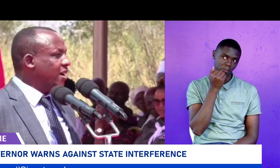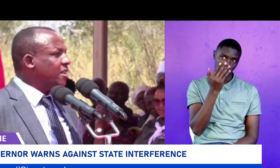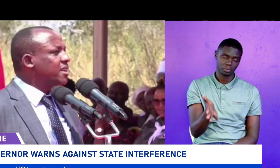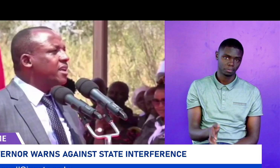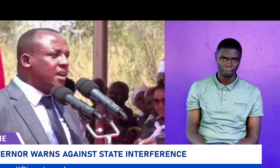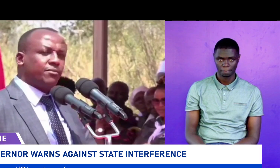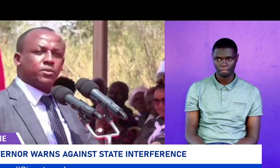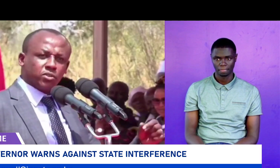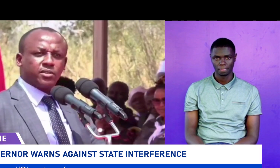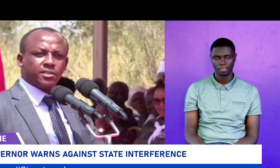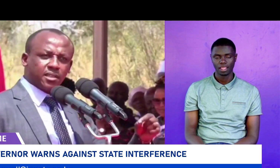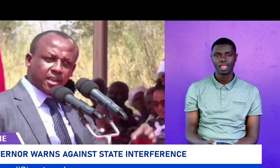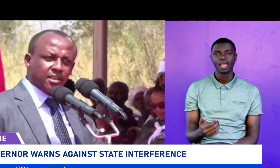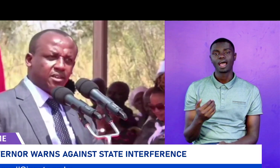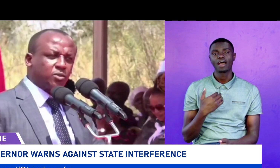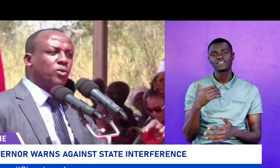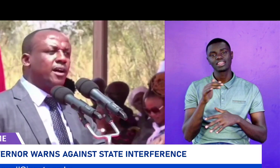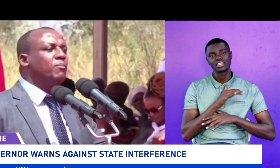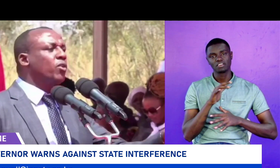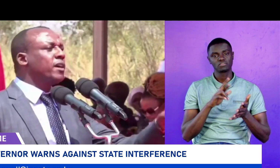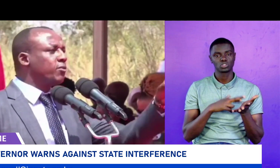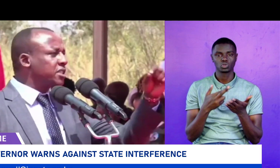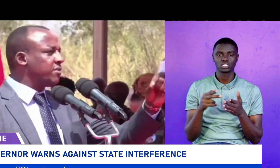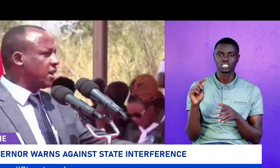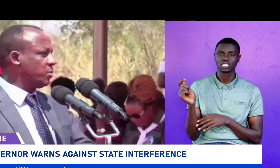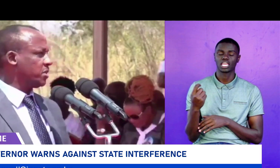There are enough resources in Kenya to run more than 47 counties.